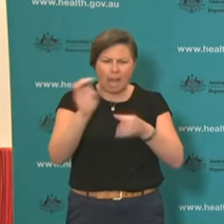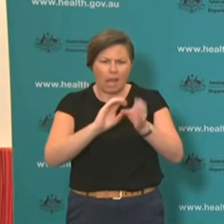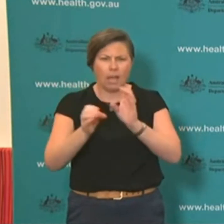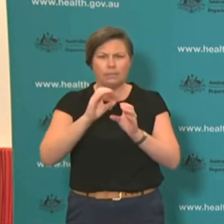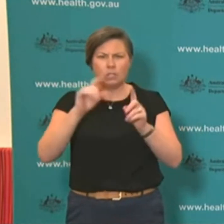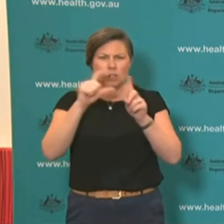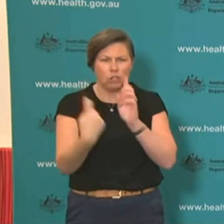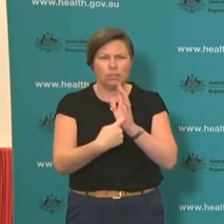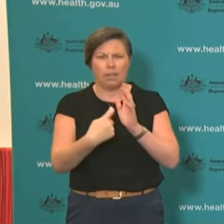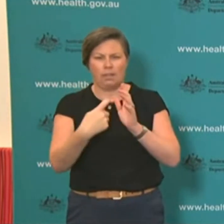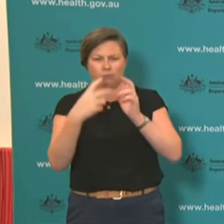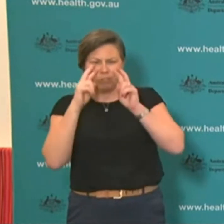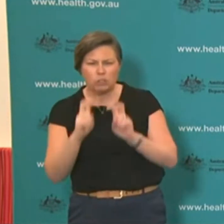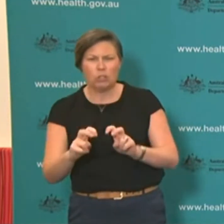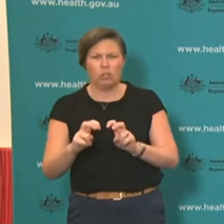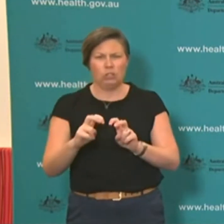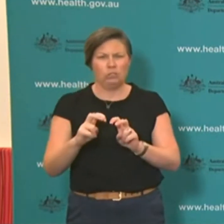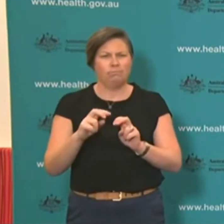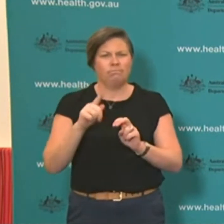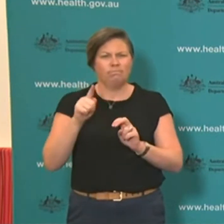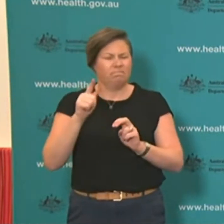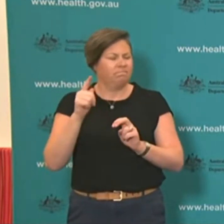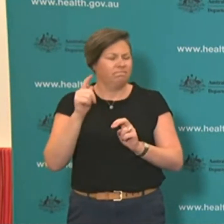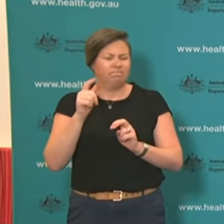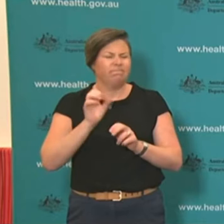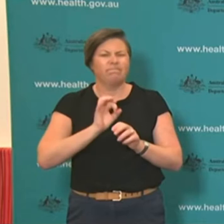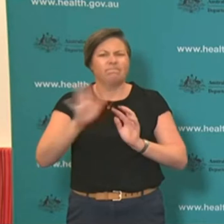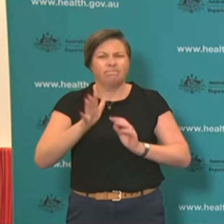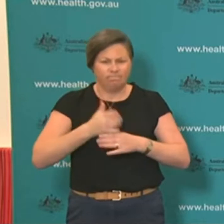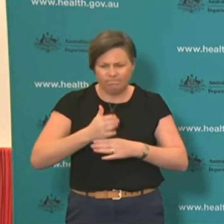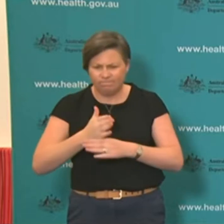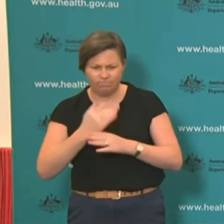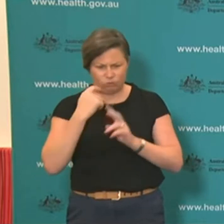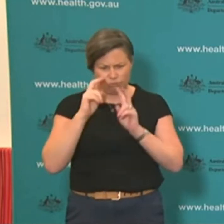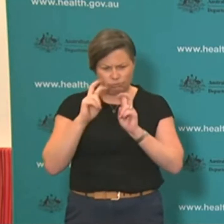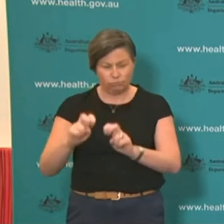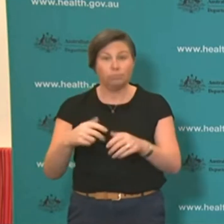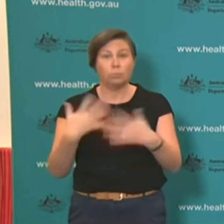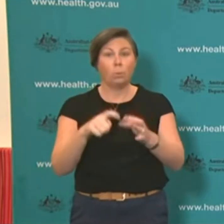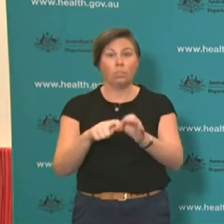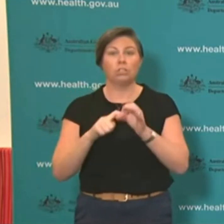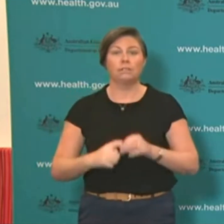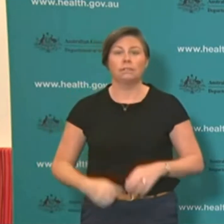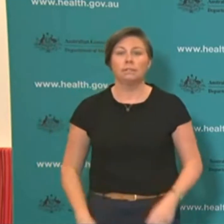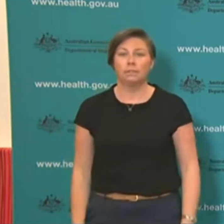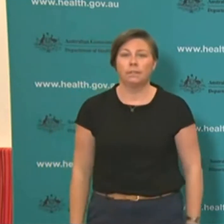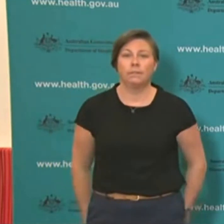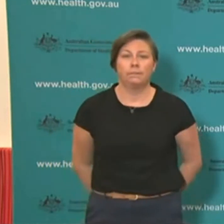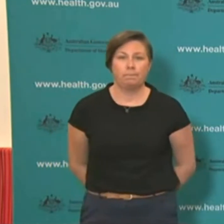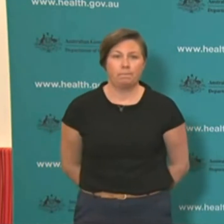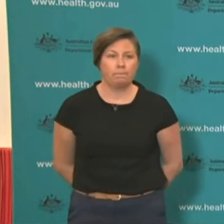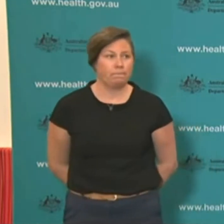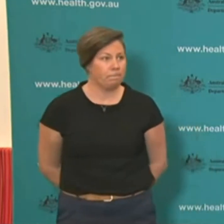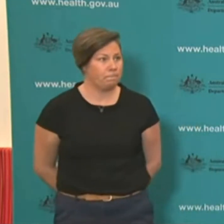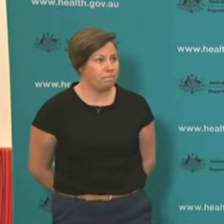are working towards a vaccine and effective treatments for COVID-19. And I'll take some questions. On